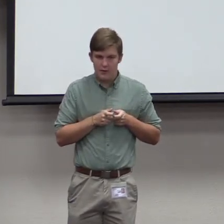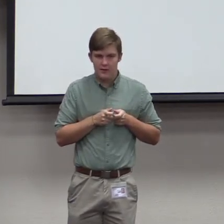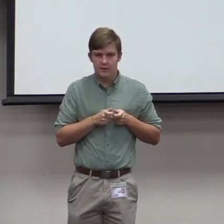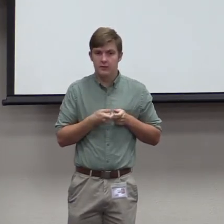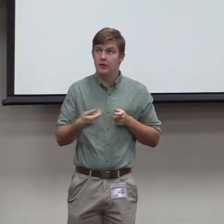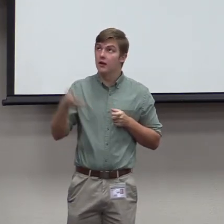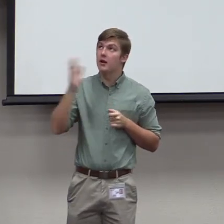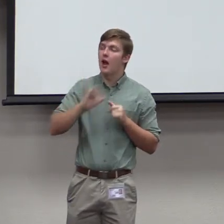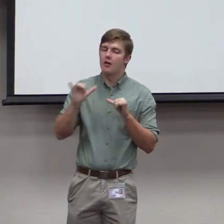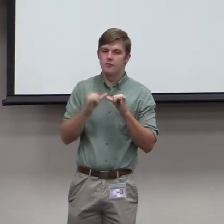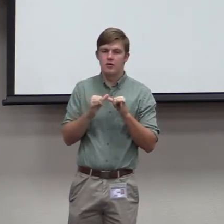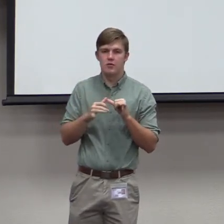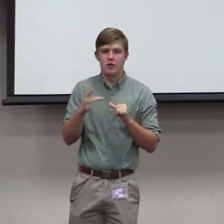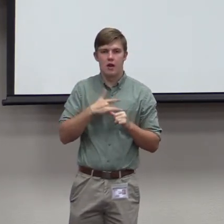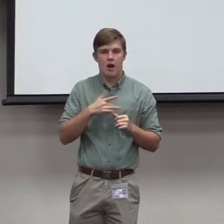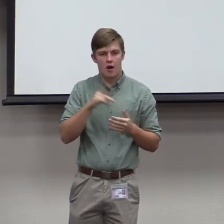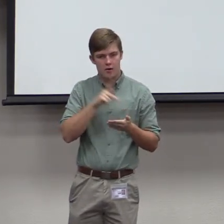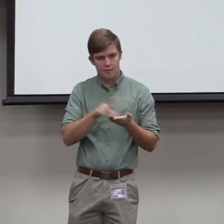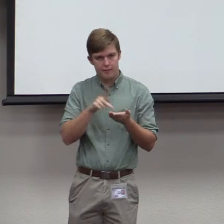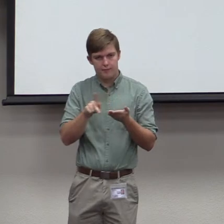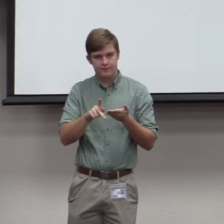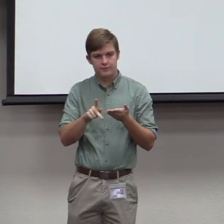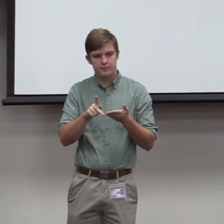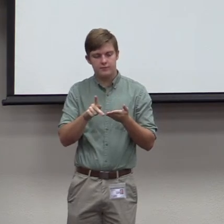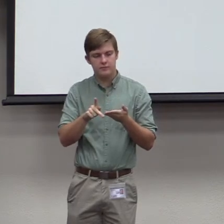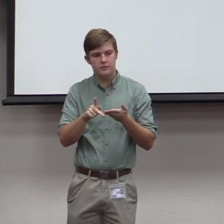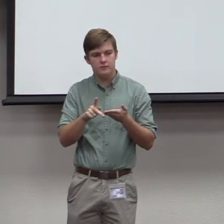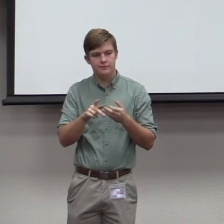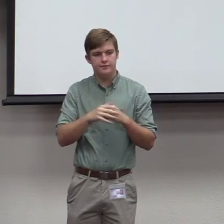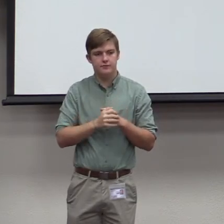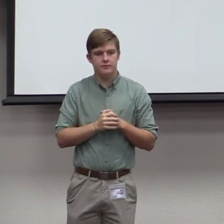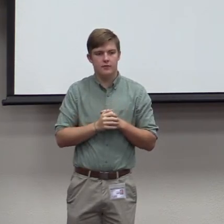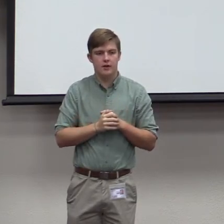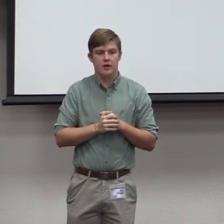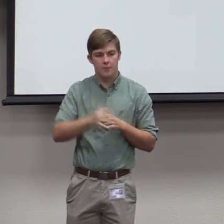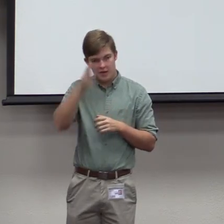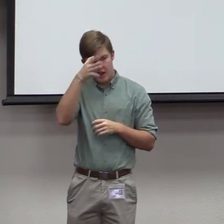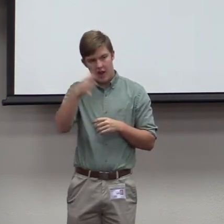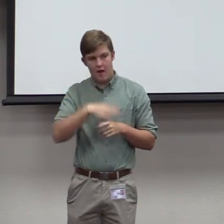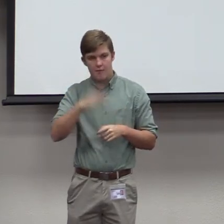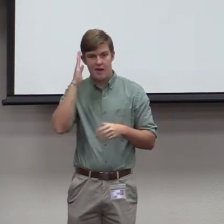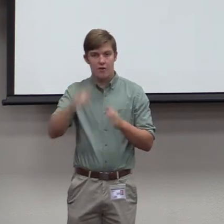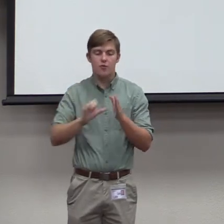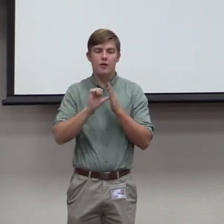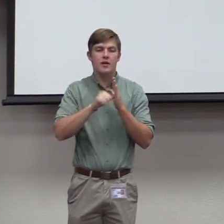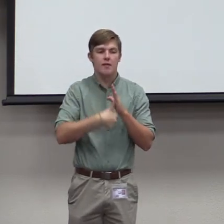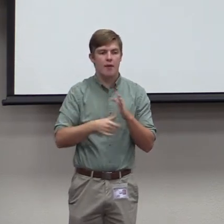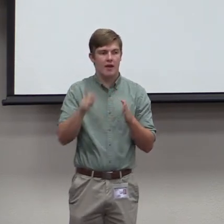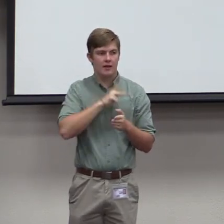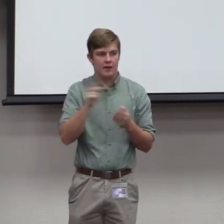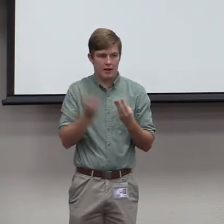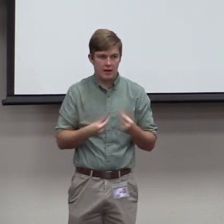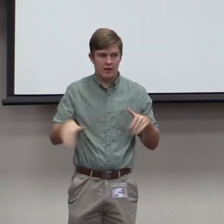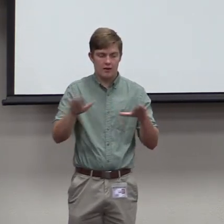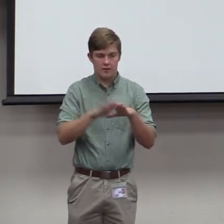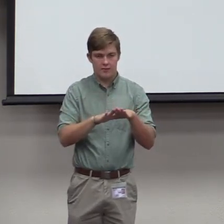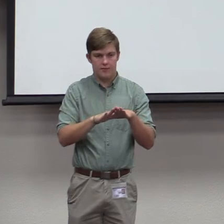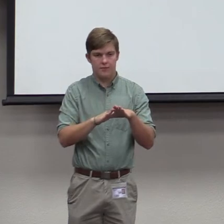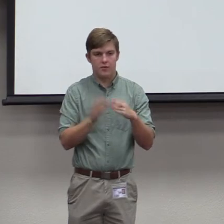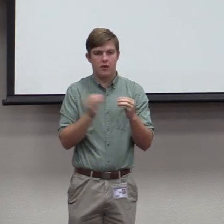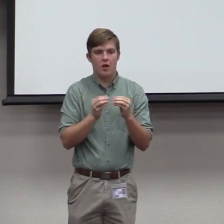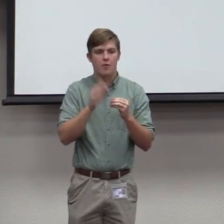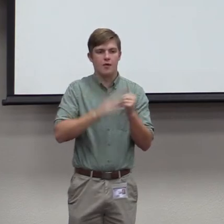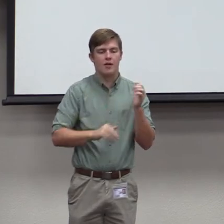God was measuring the heart of Paul to be a man who would impact the kingdom more